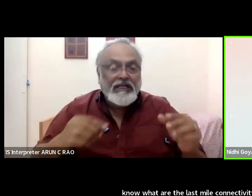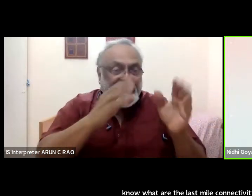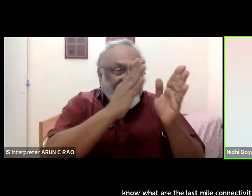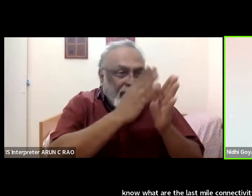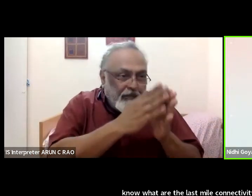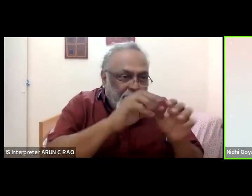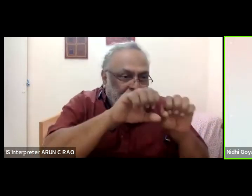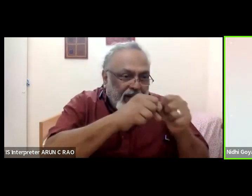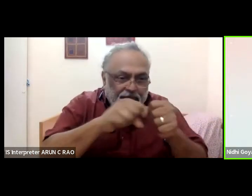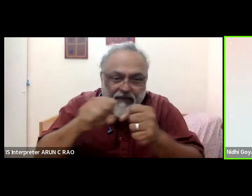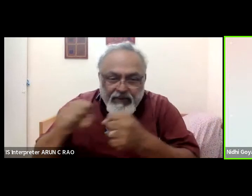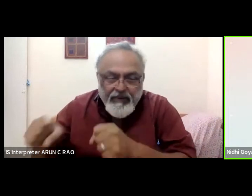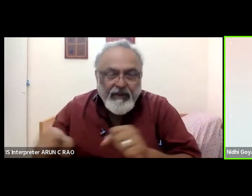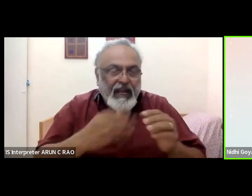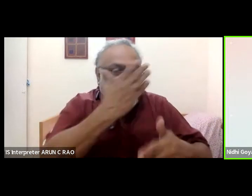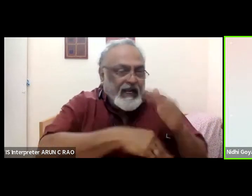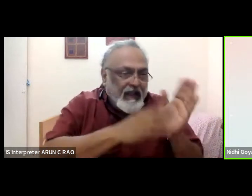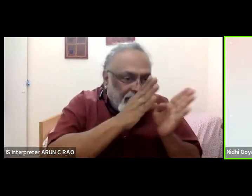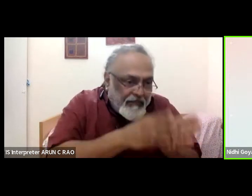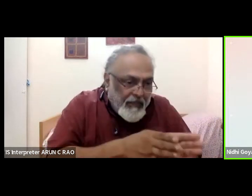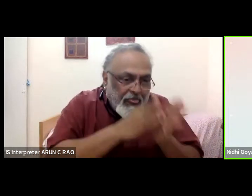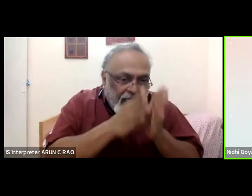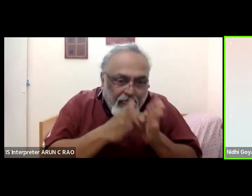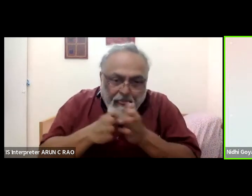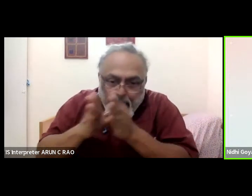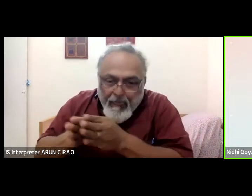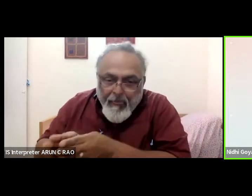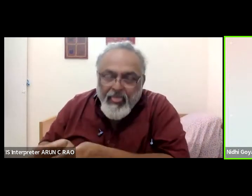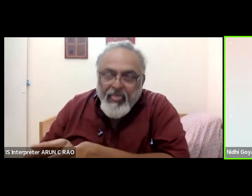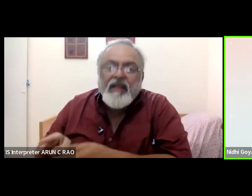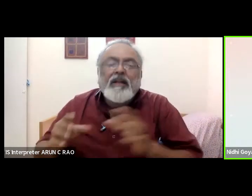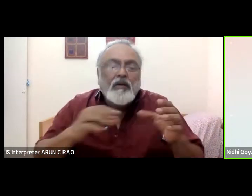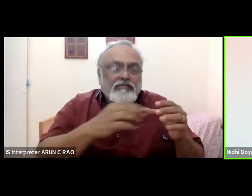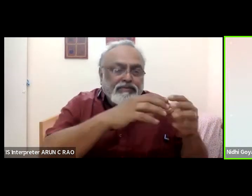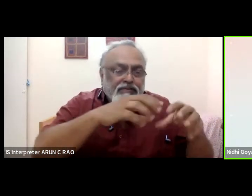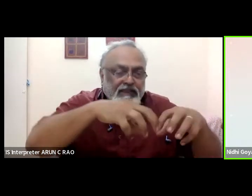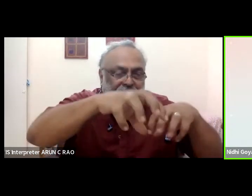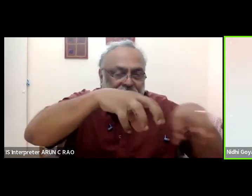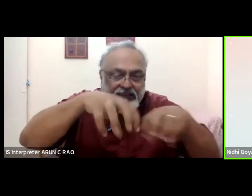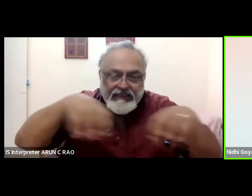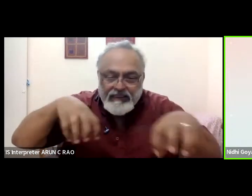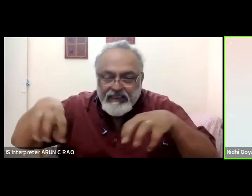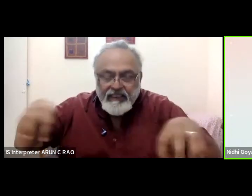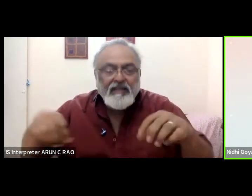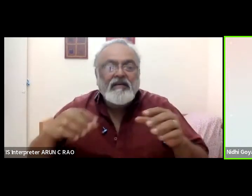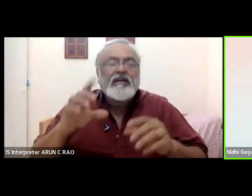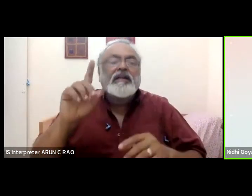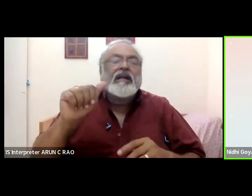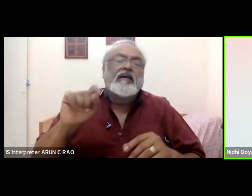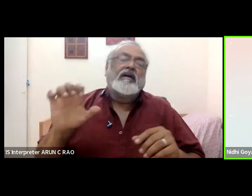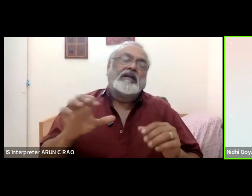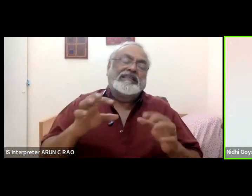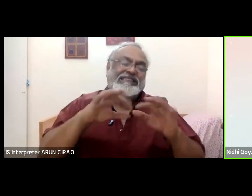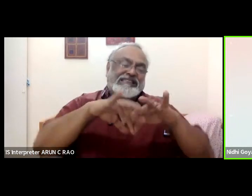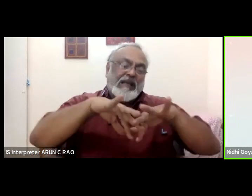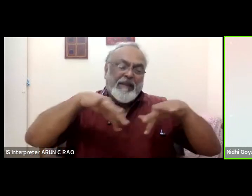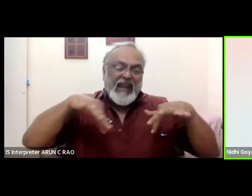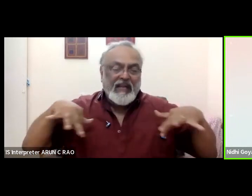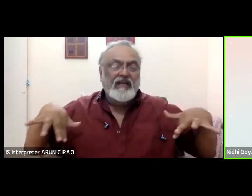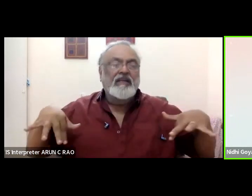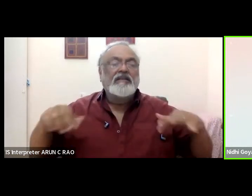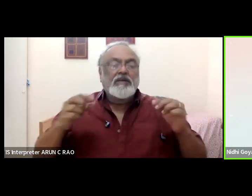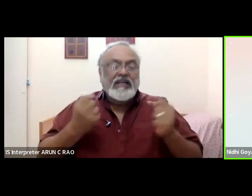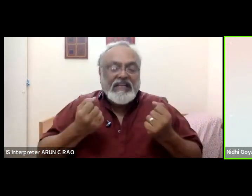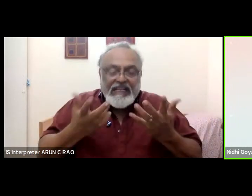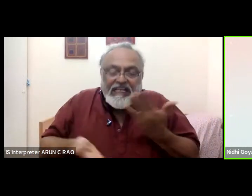other markers or vulnerability of groups is extremely important to think about. Very